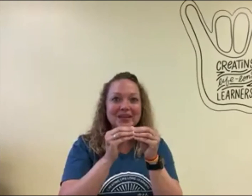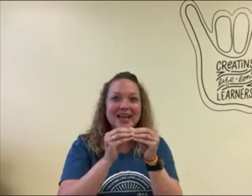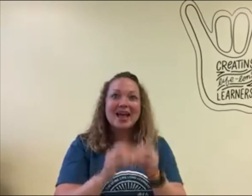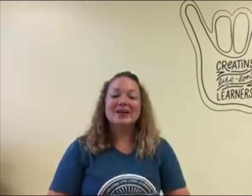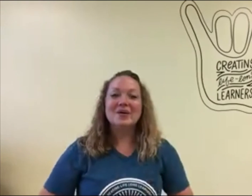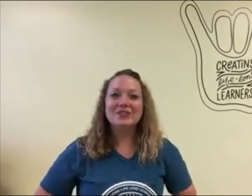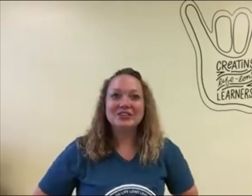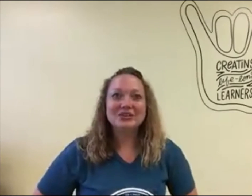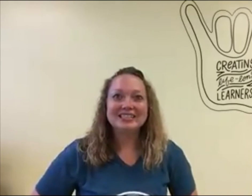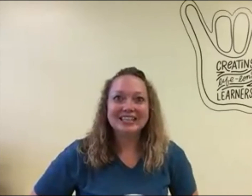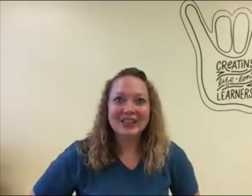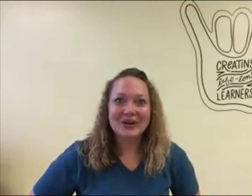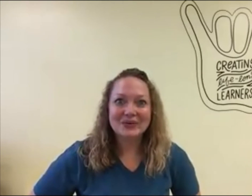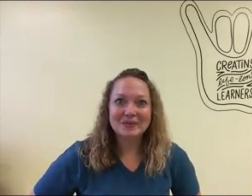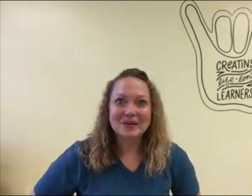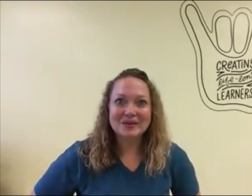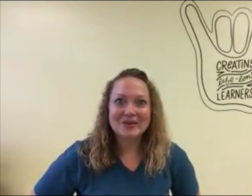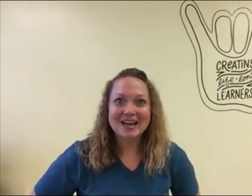hopefully you can sing along with me. Are you ready?